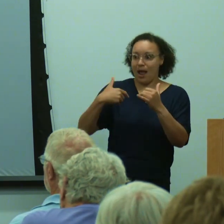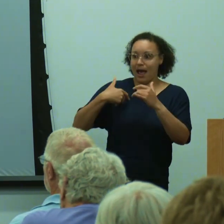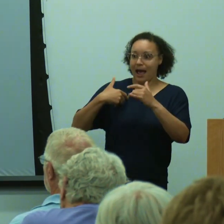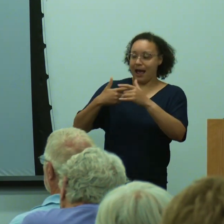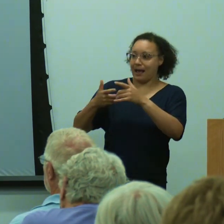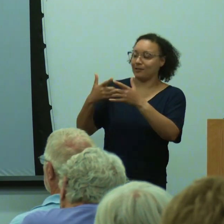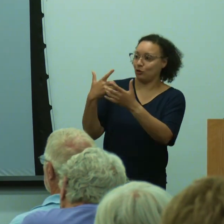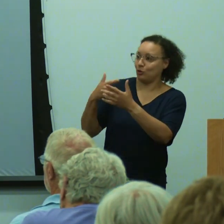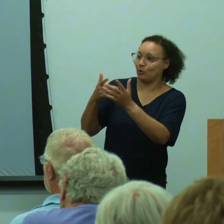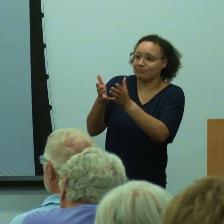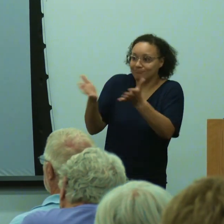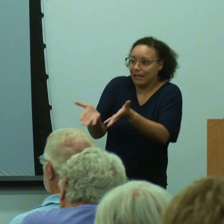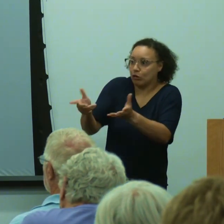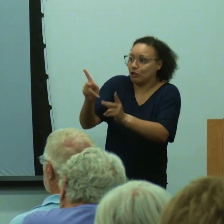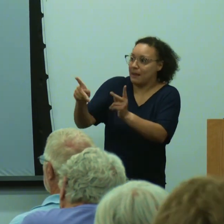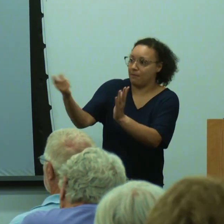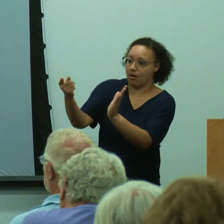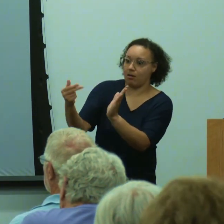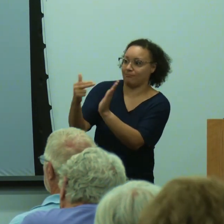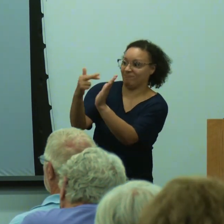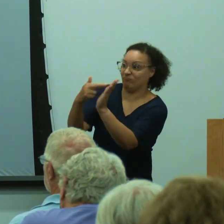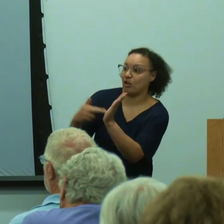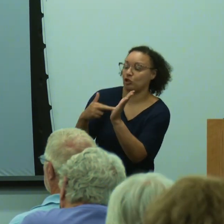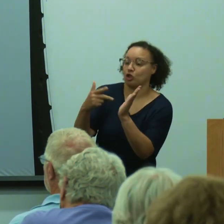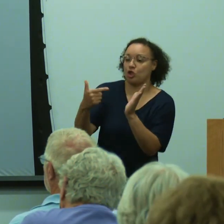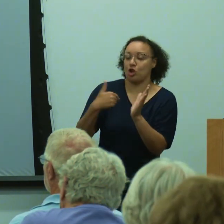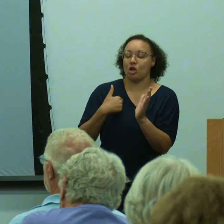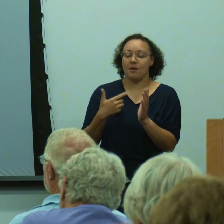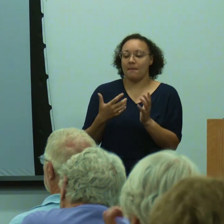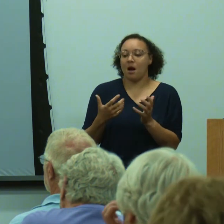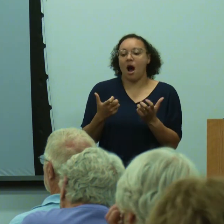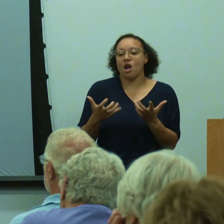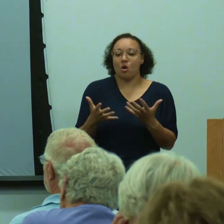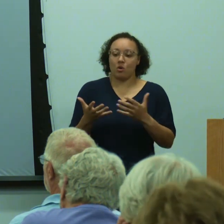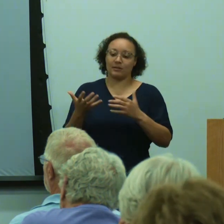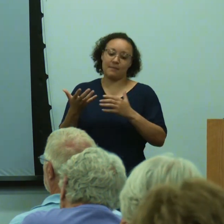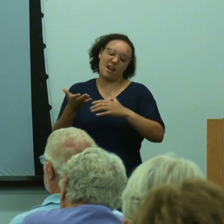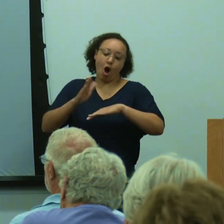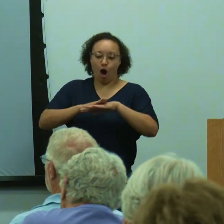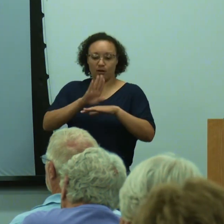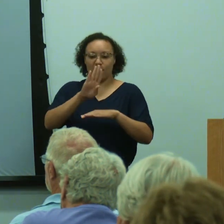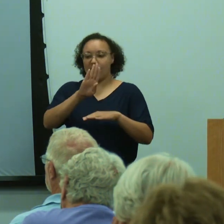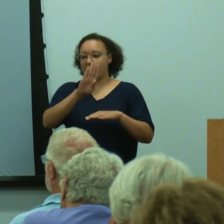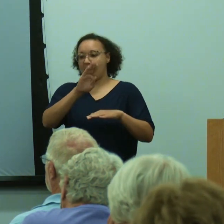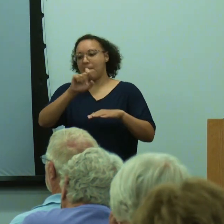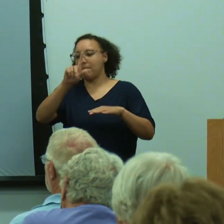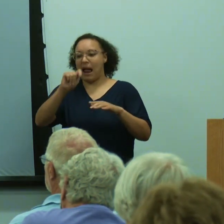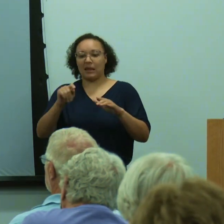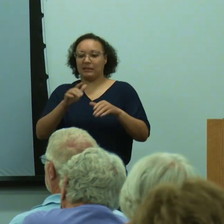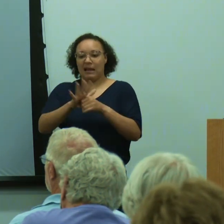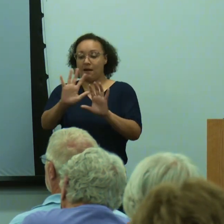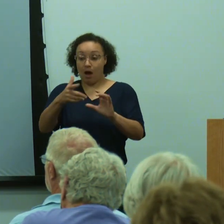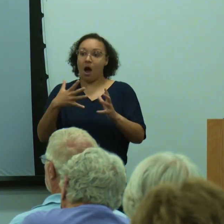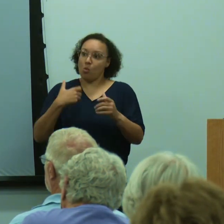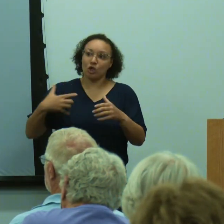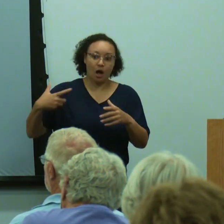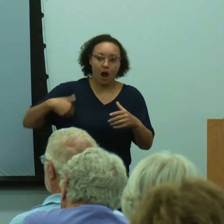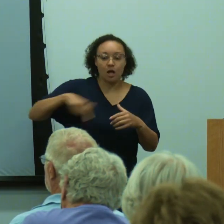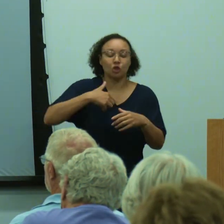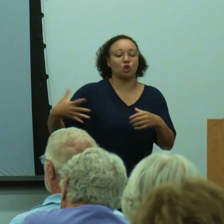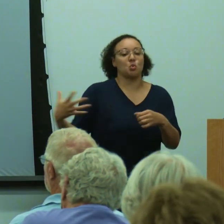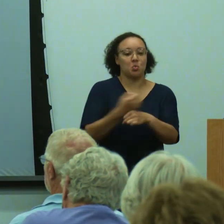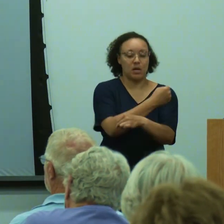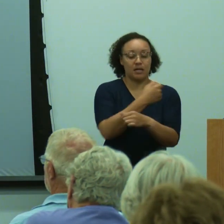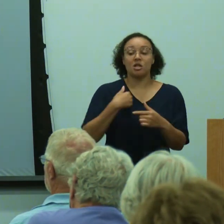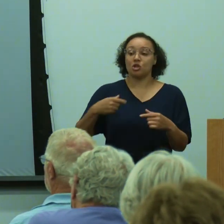on the ballot, I want to win. And so it's going to take time to get a bunch of folks and a bunch of organizations on the same